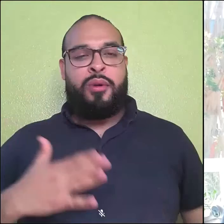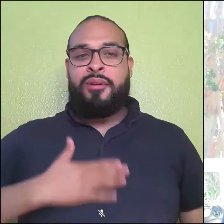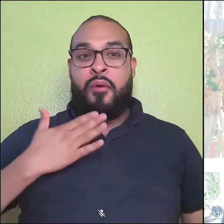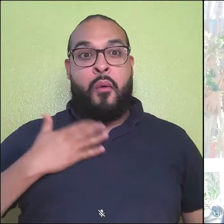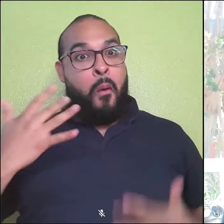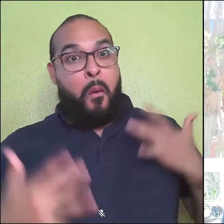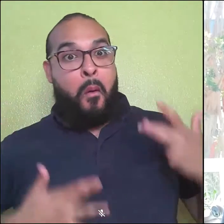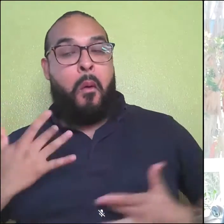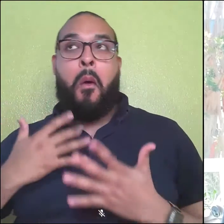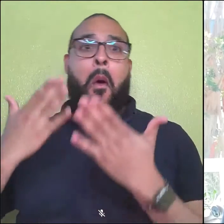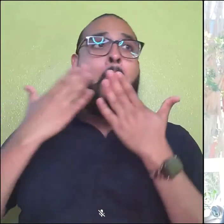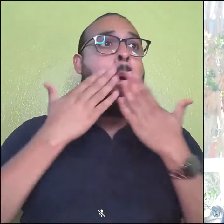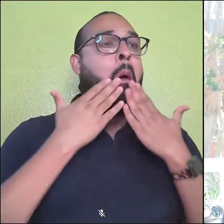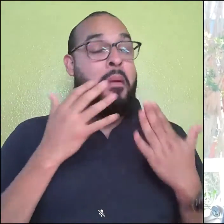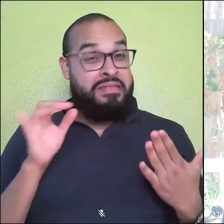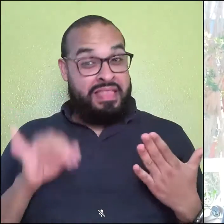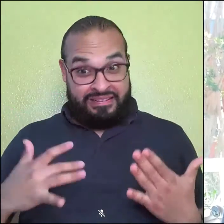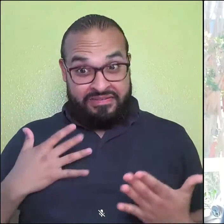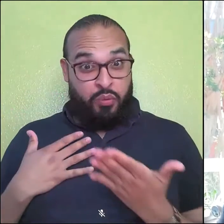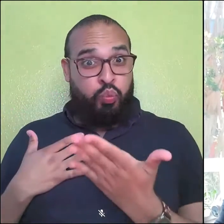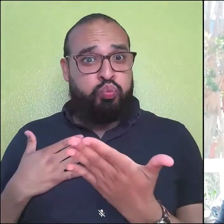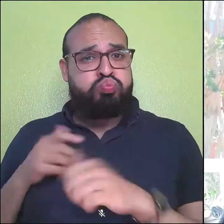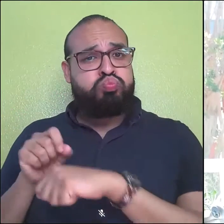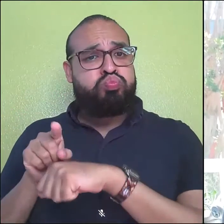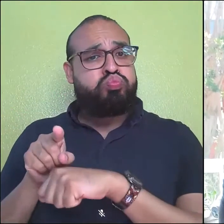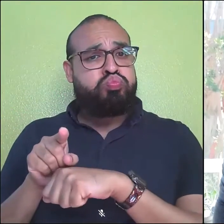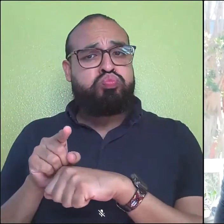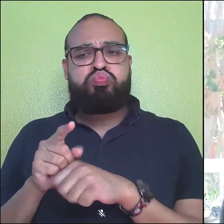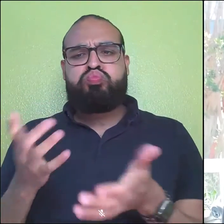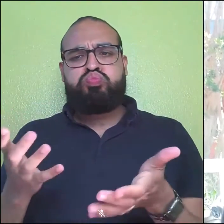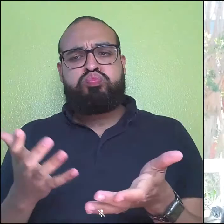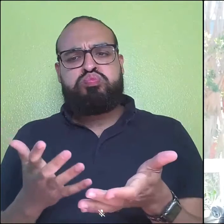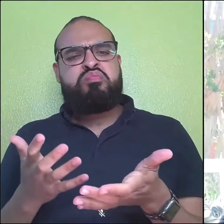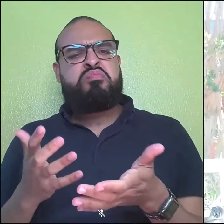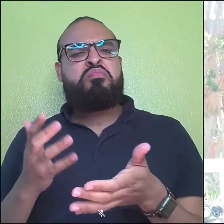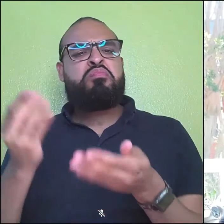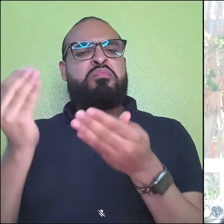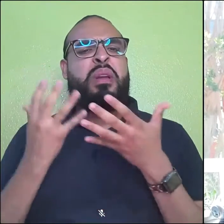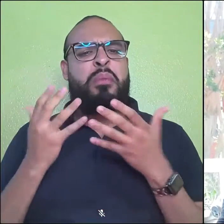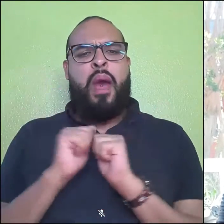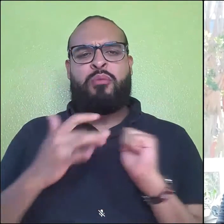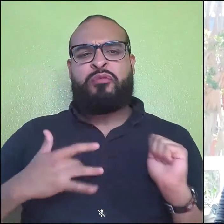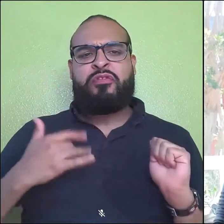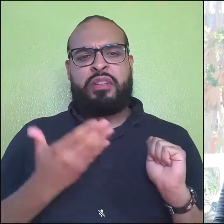gratitude. But just if you feel compelled, popping in the chat, how do you feel?